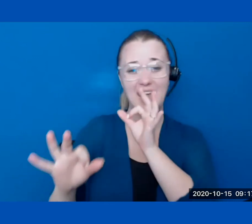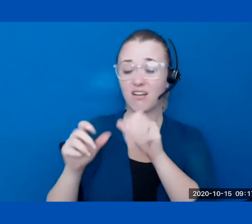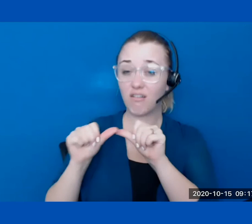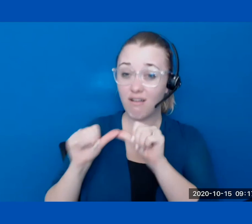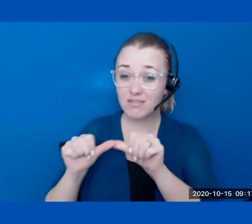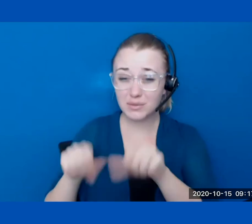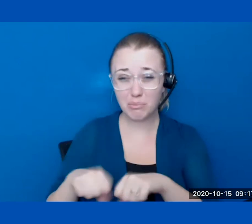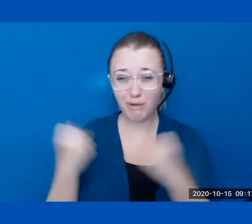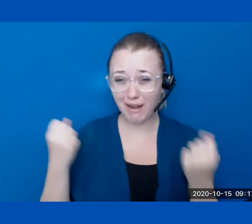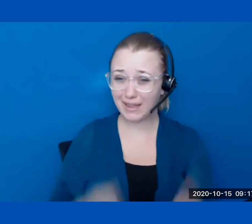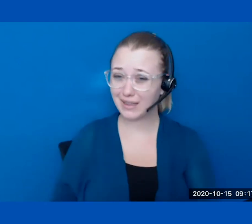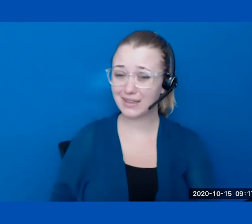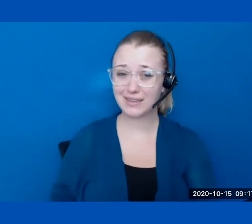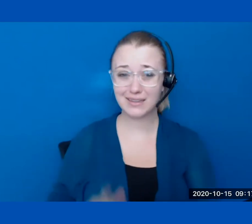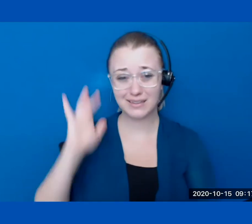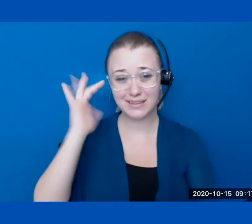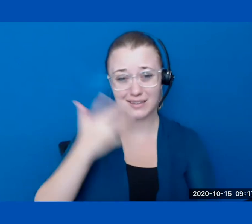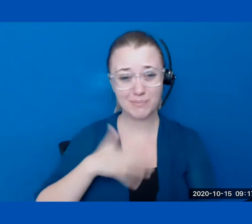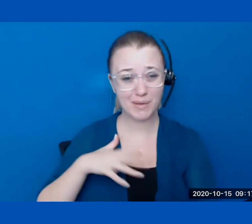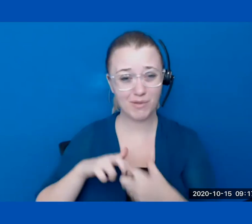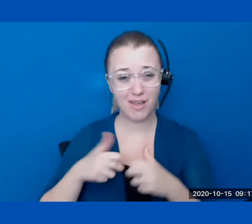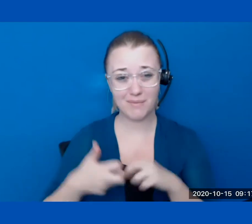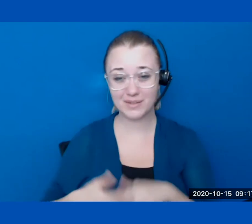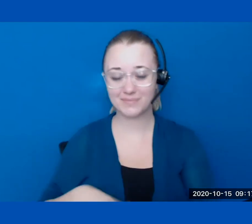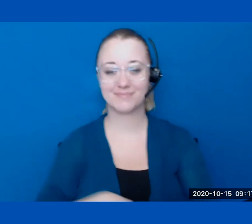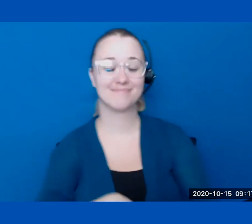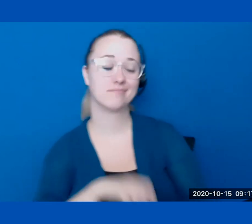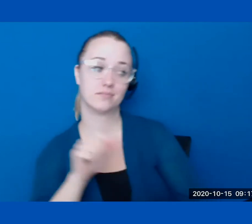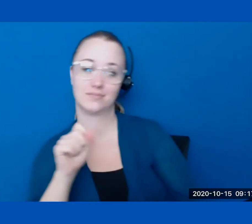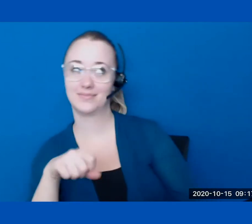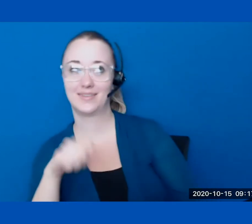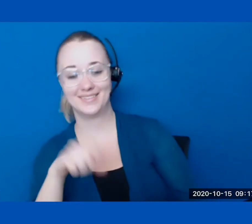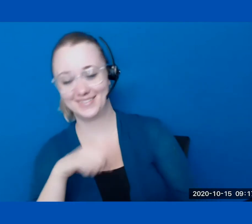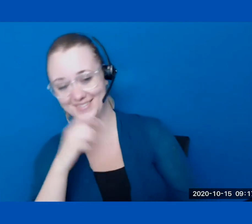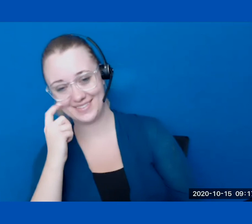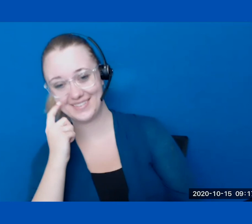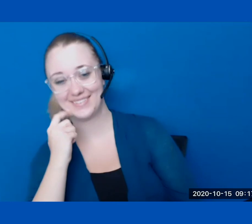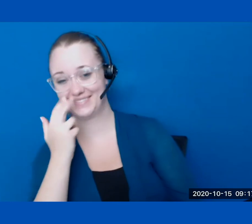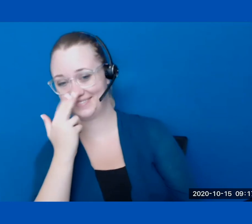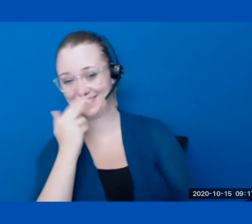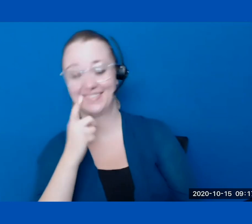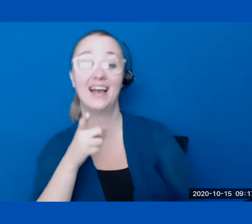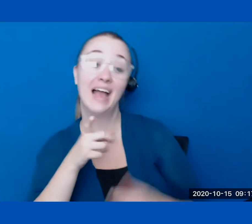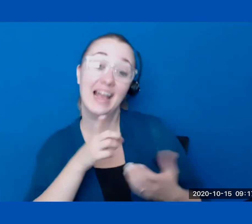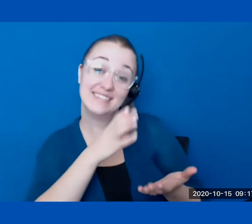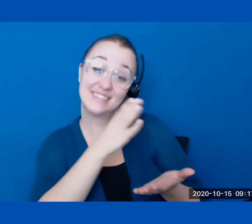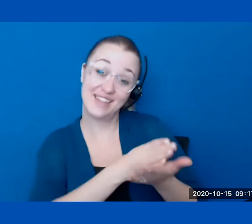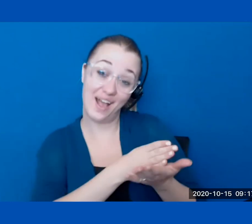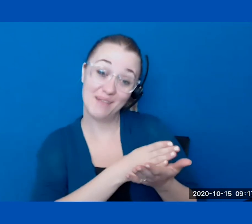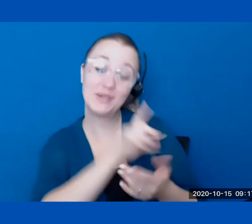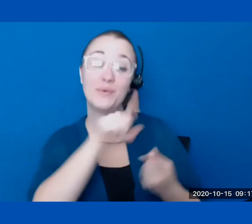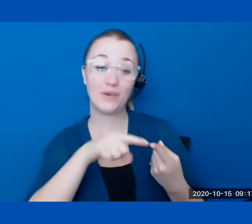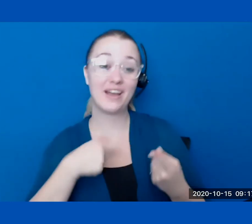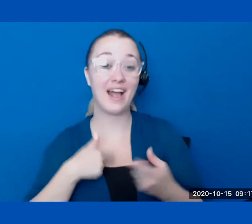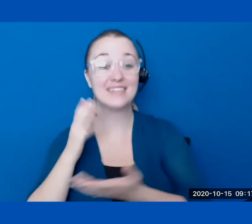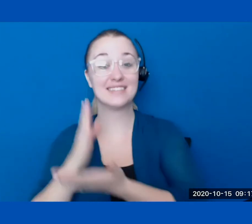yes, I had that. Yes. every And time. it stopped when I stopped fighting